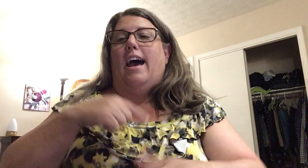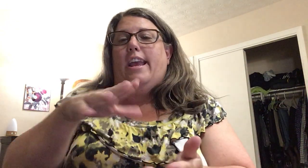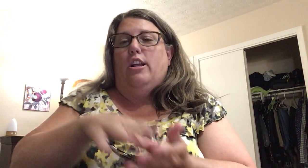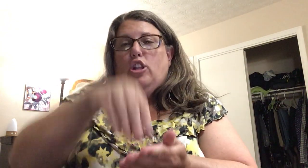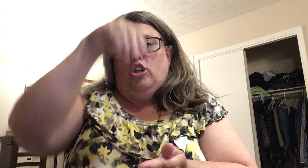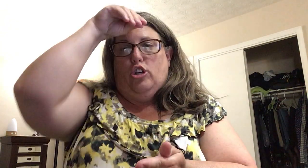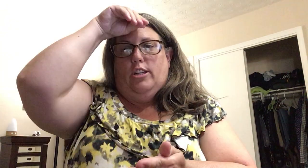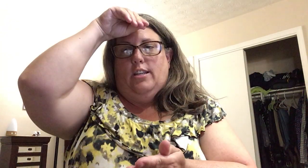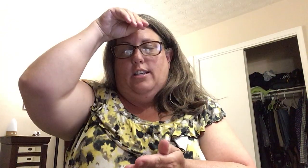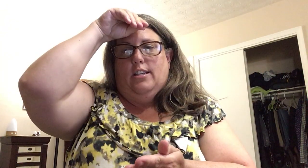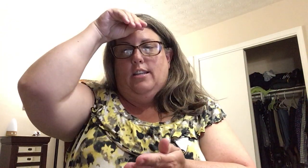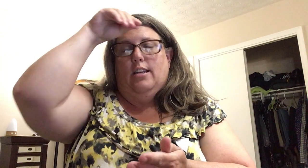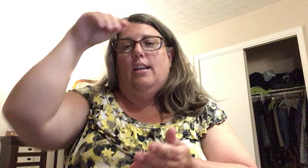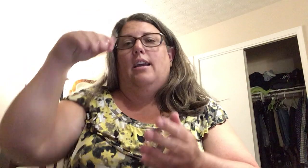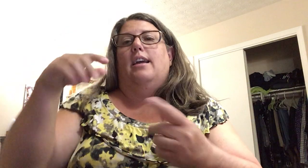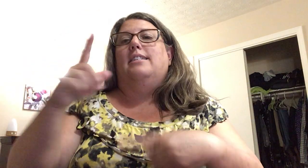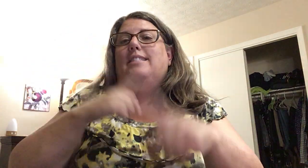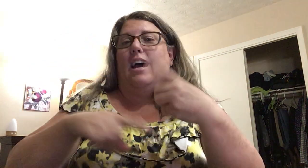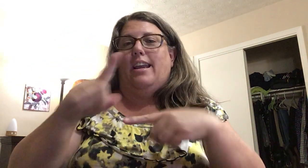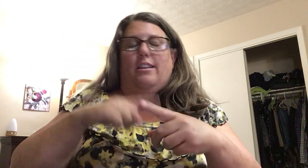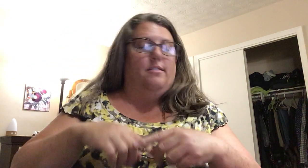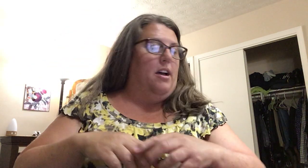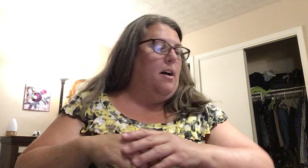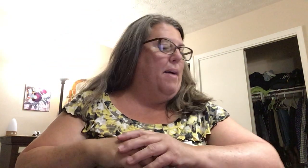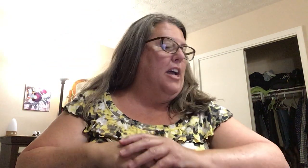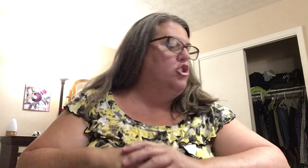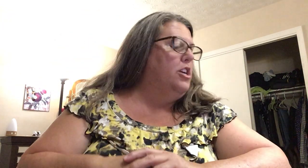I learn sign. Ashley,